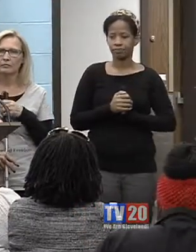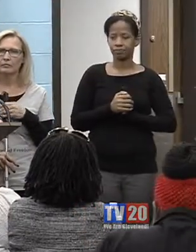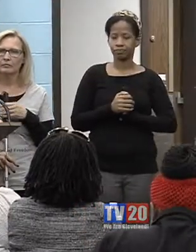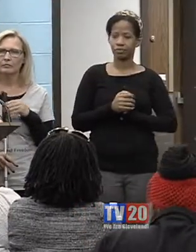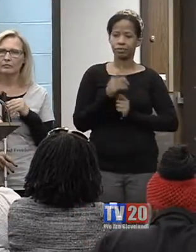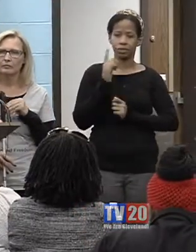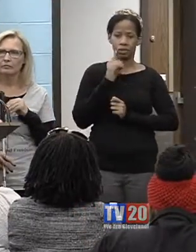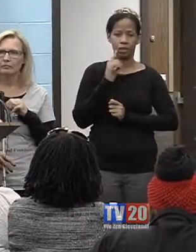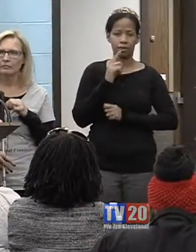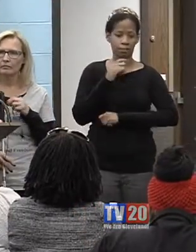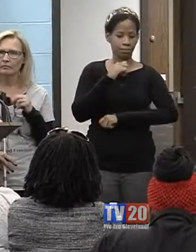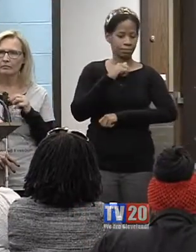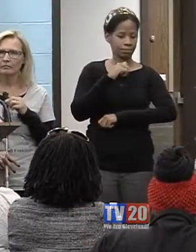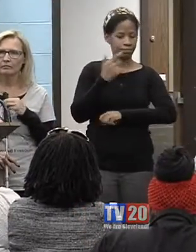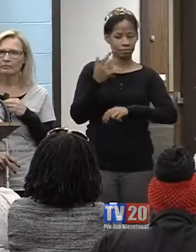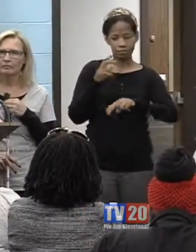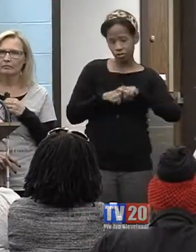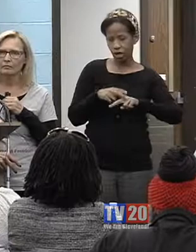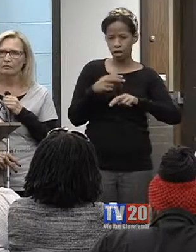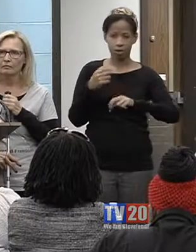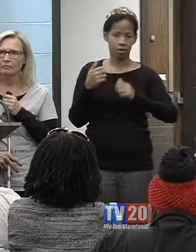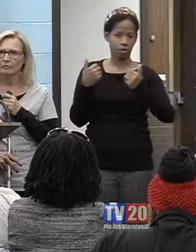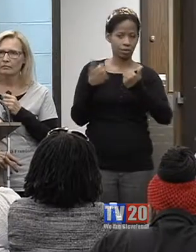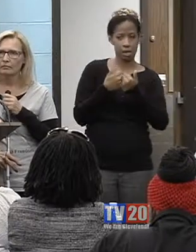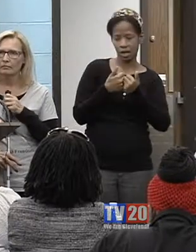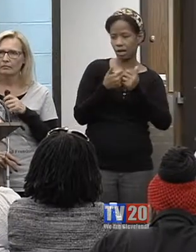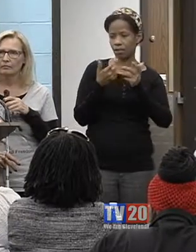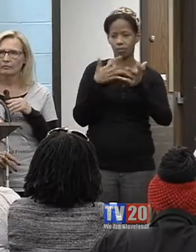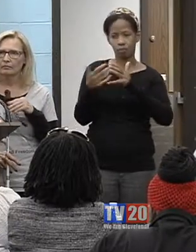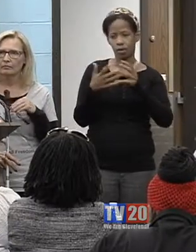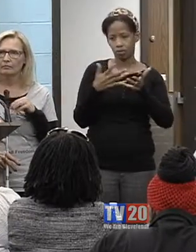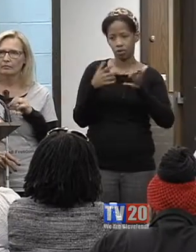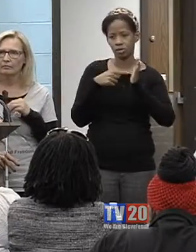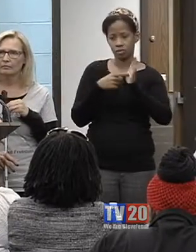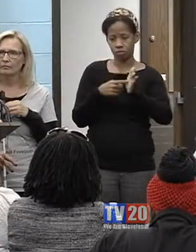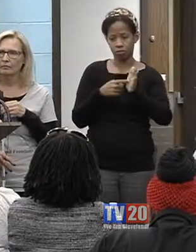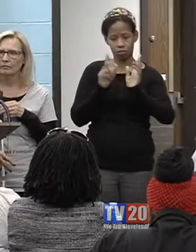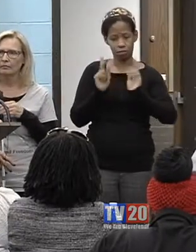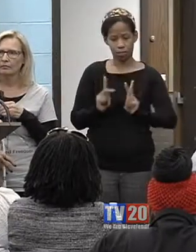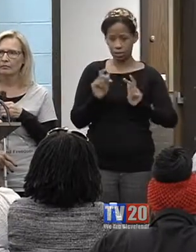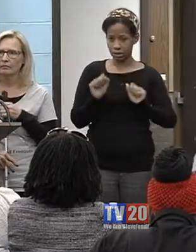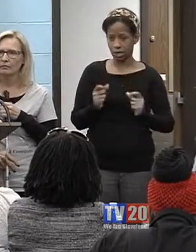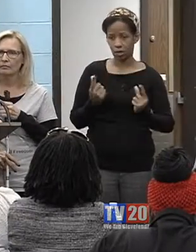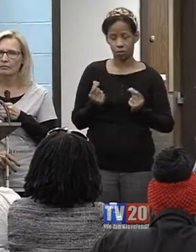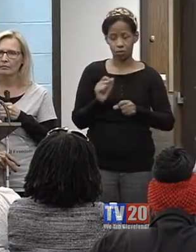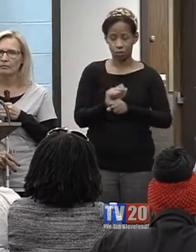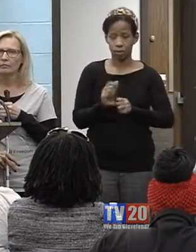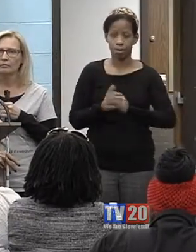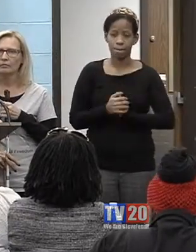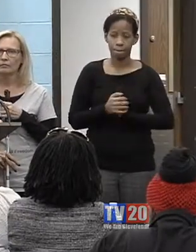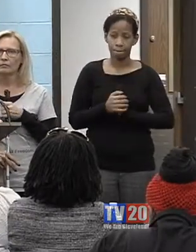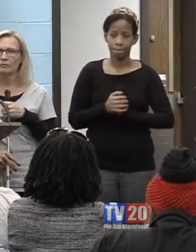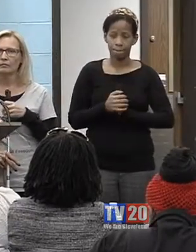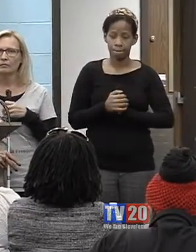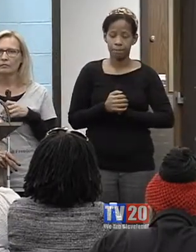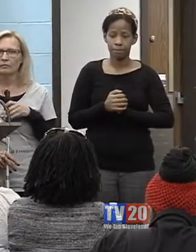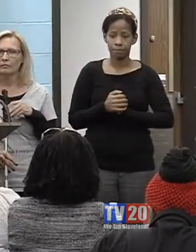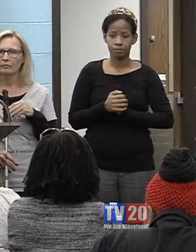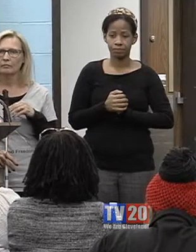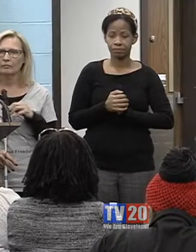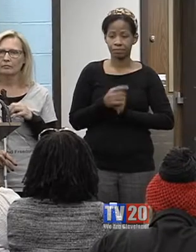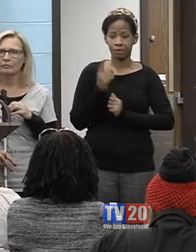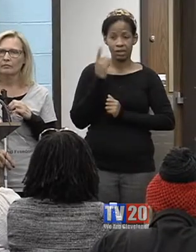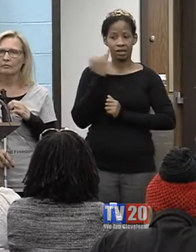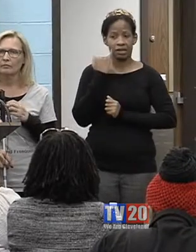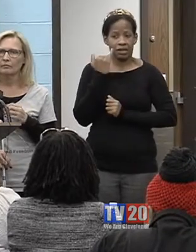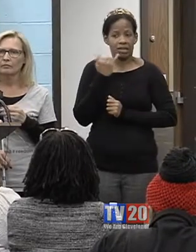putting them behind that cane. You're not putting them in that prosthesis. You're showing them as a person. And you don't even need to describe them that way unless